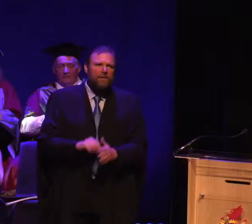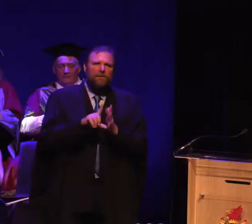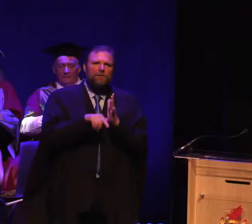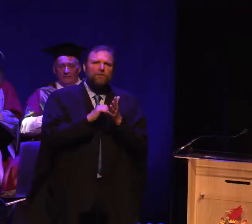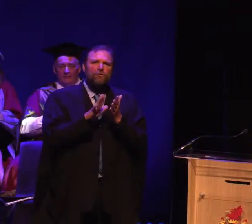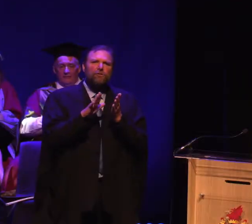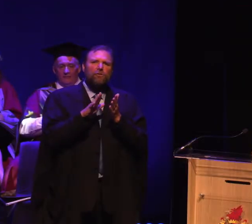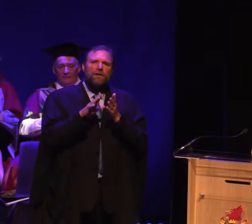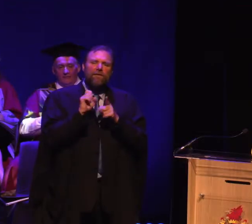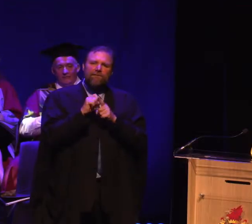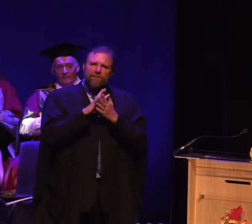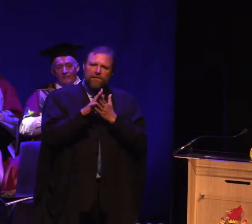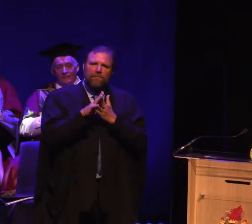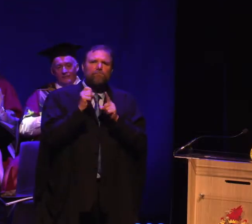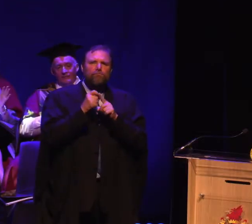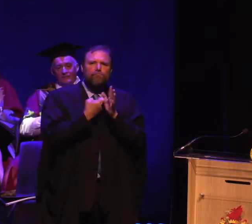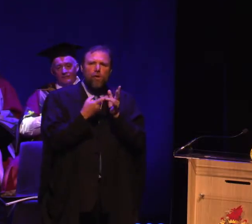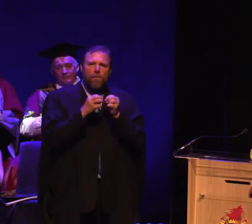Joseph Provis.